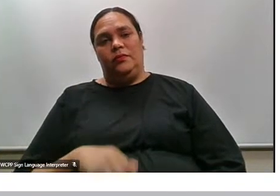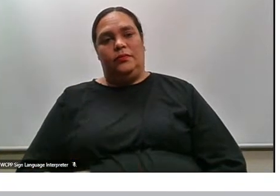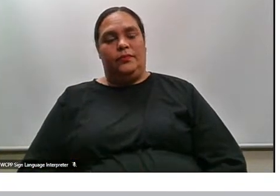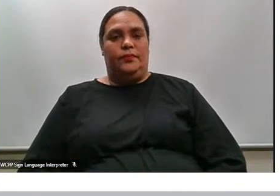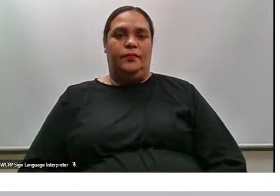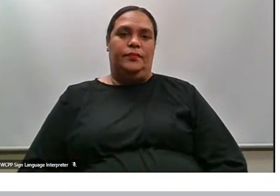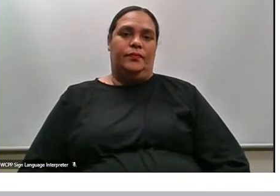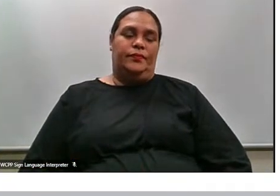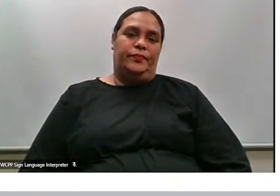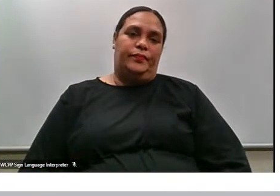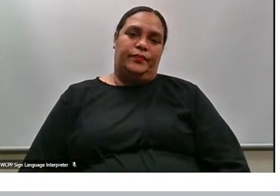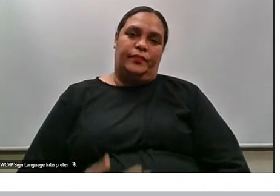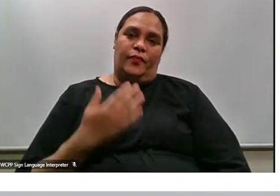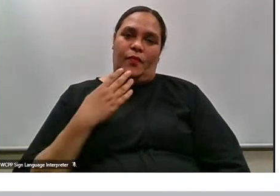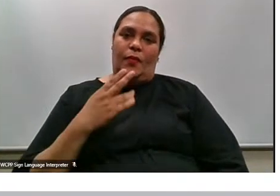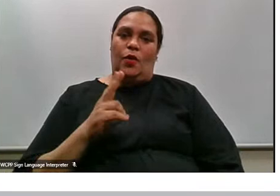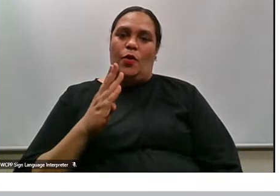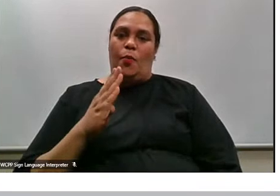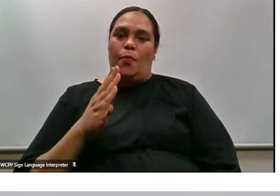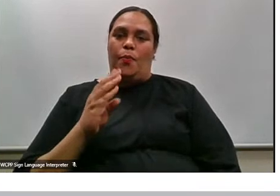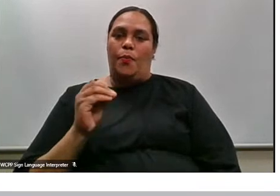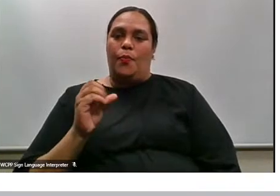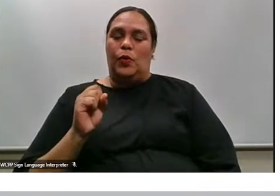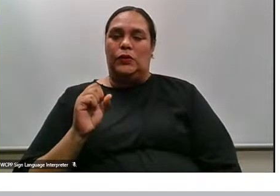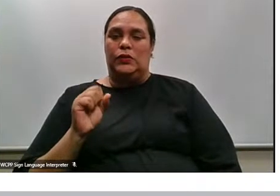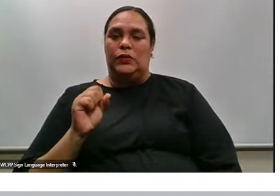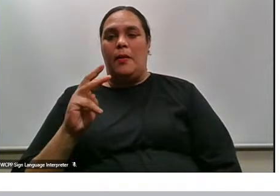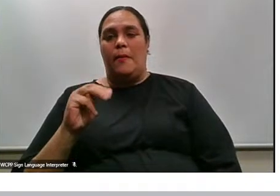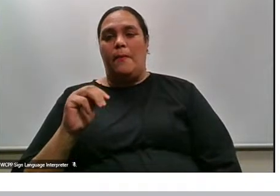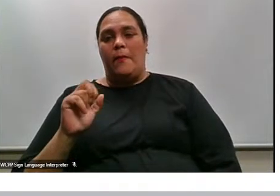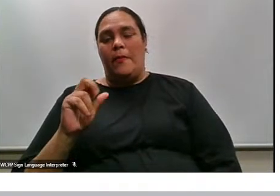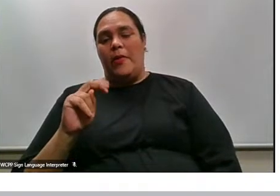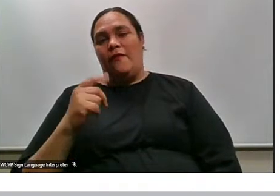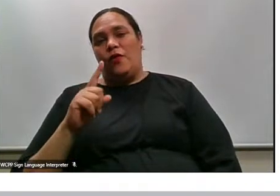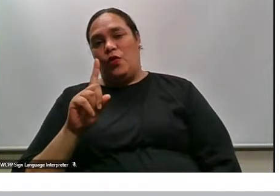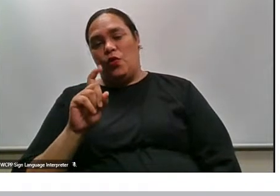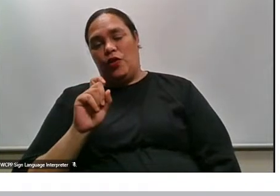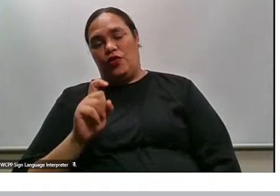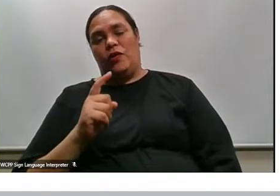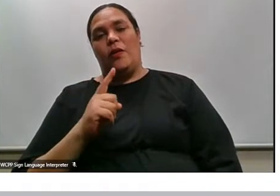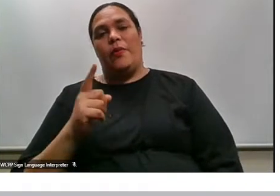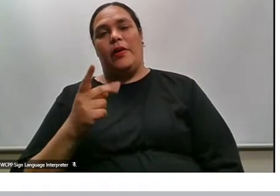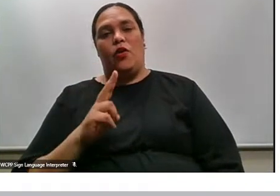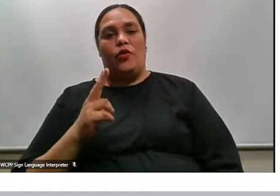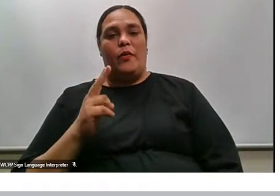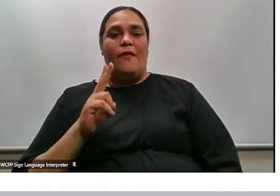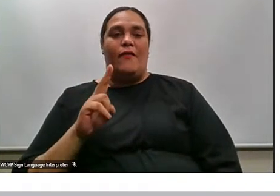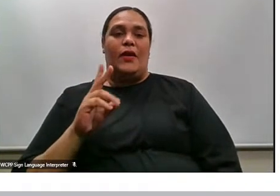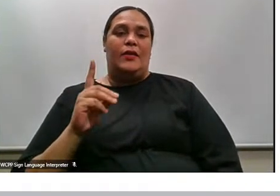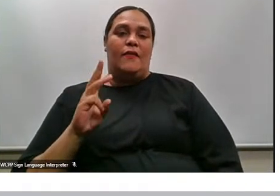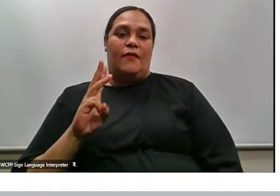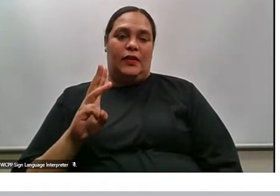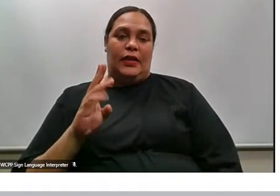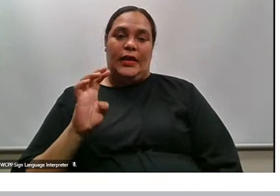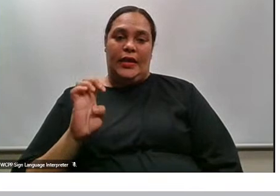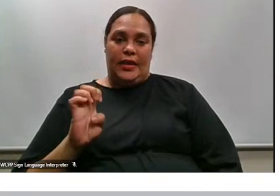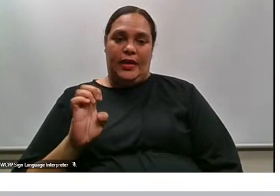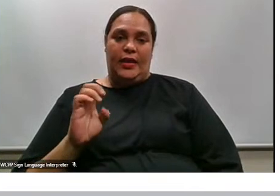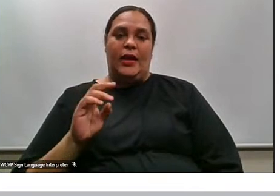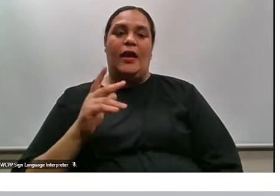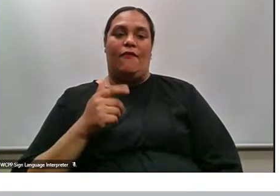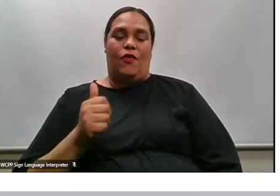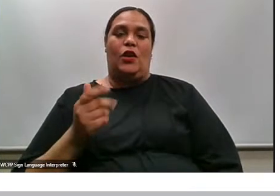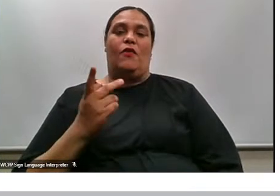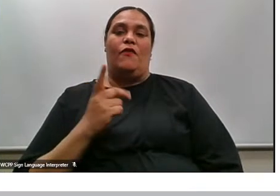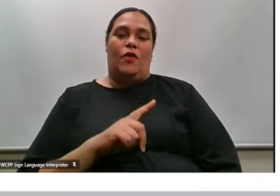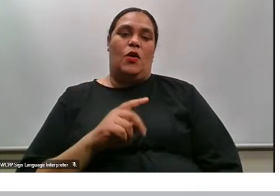Thank you, Honourable Bosman, for the question. Honourable Van der Westhuizen on E, and followed by